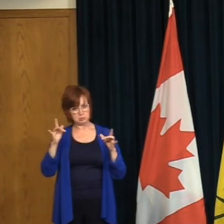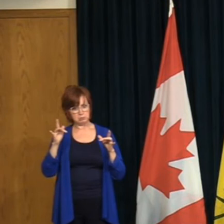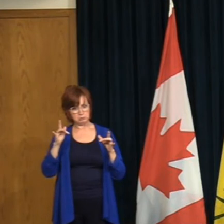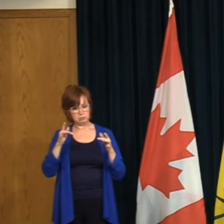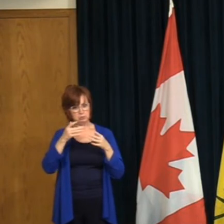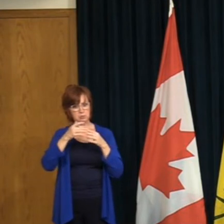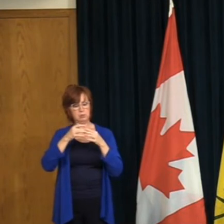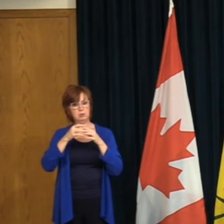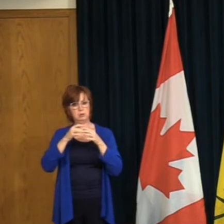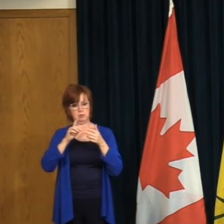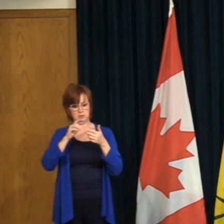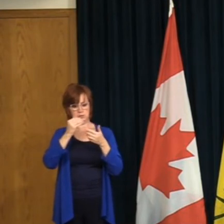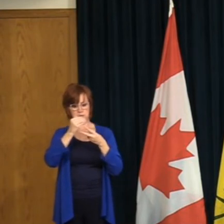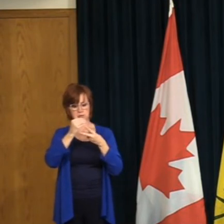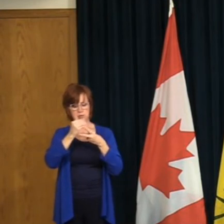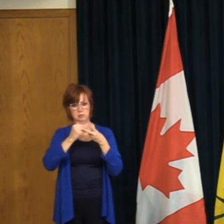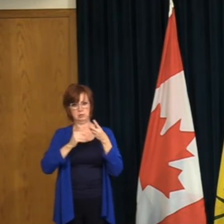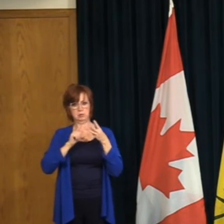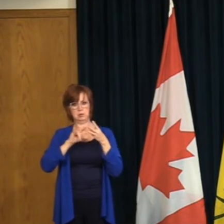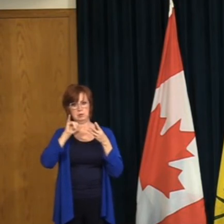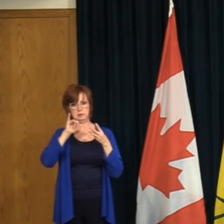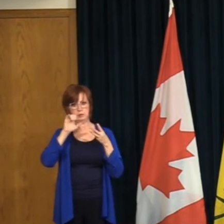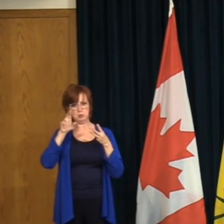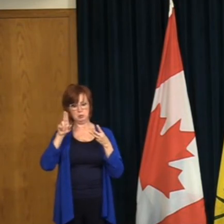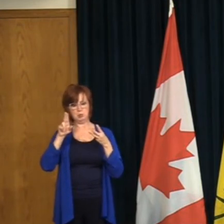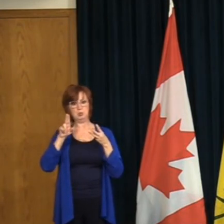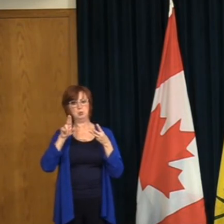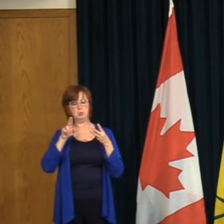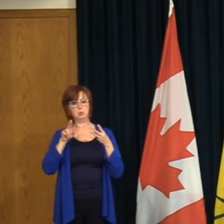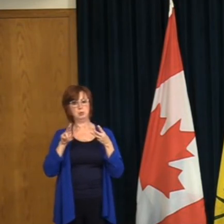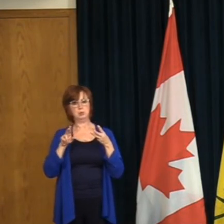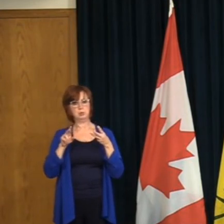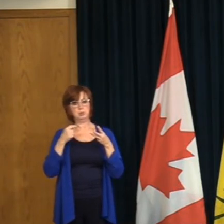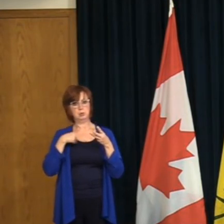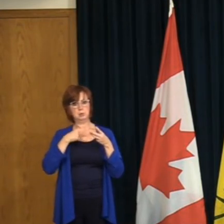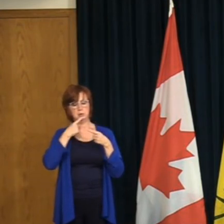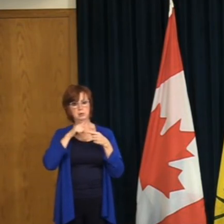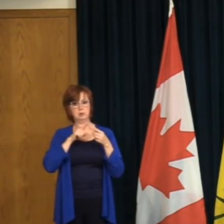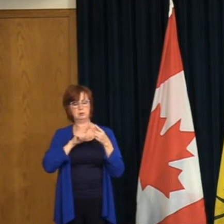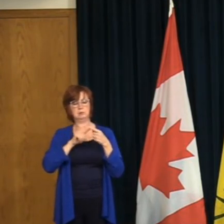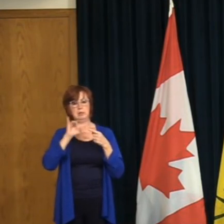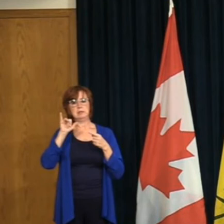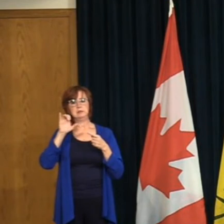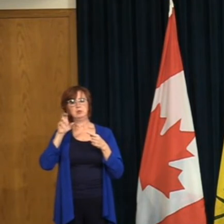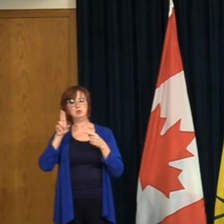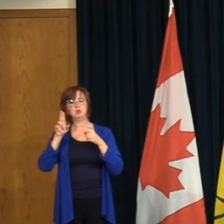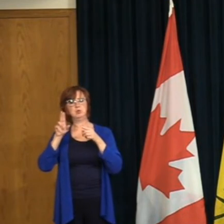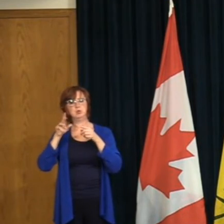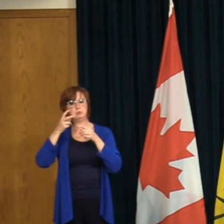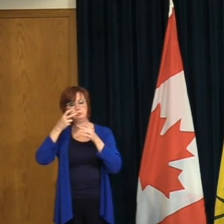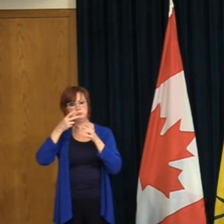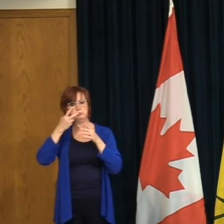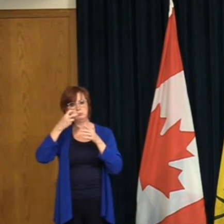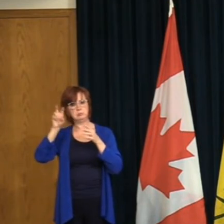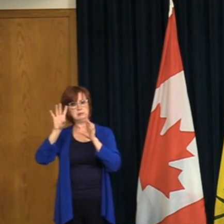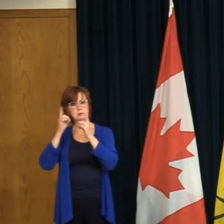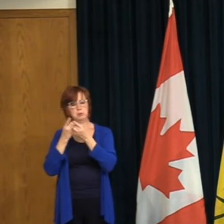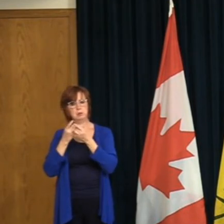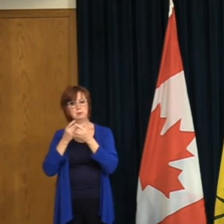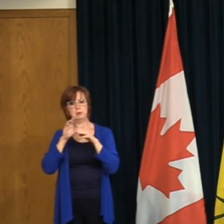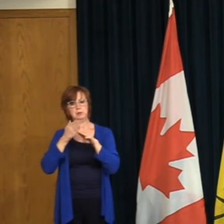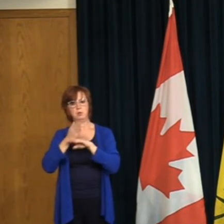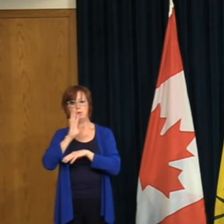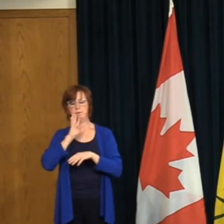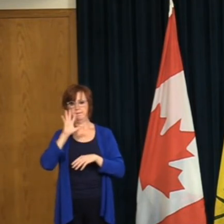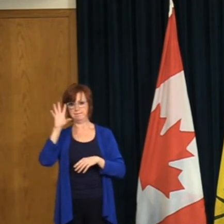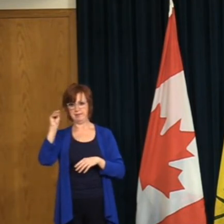group, but ICU admissions seem to be more frequent in 50 and over. So that's just something you need to keep in mind, and